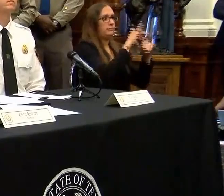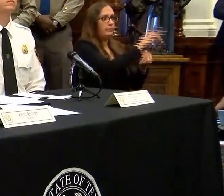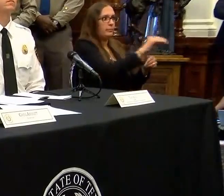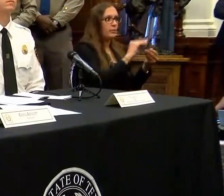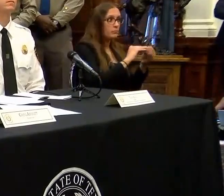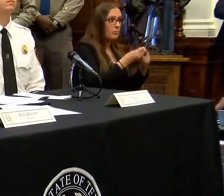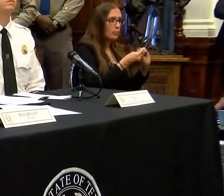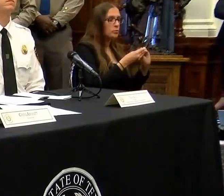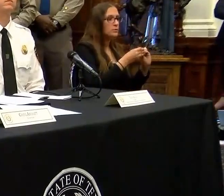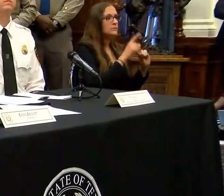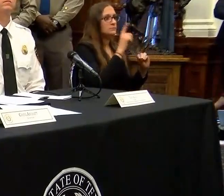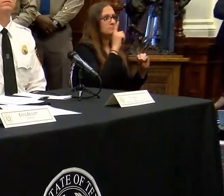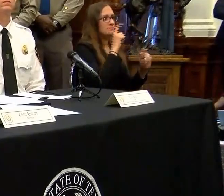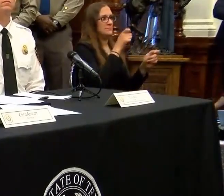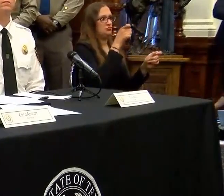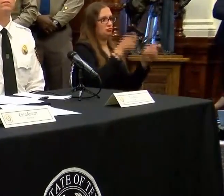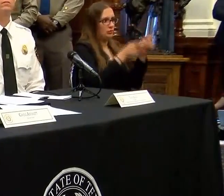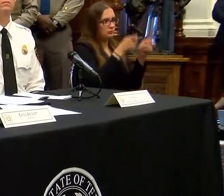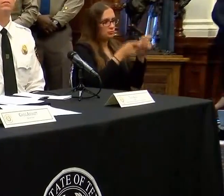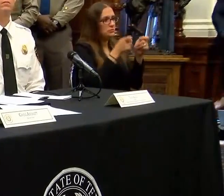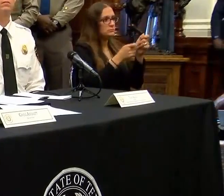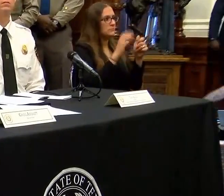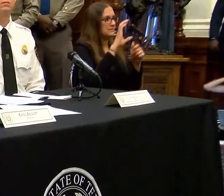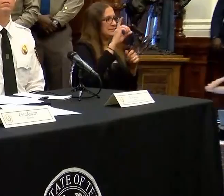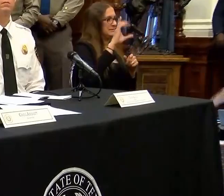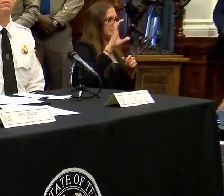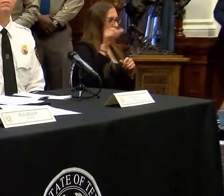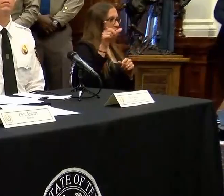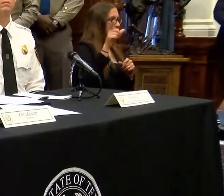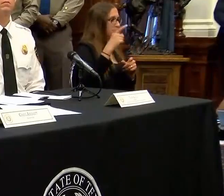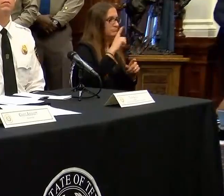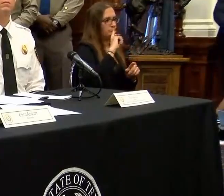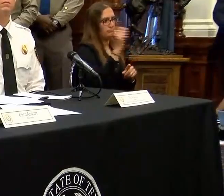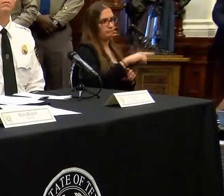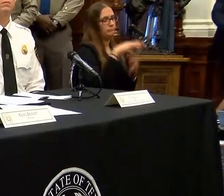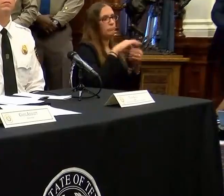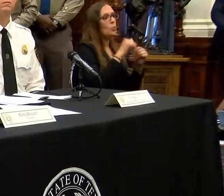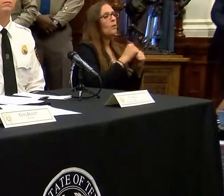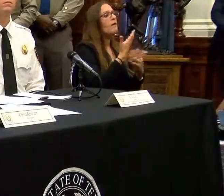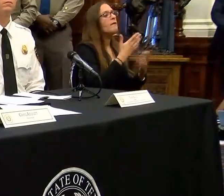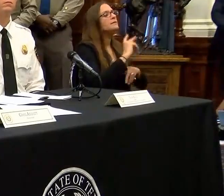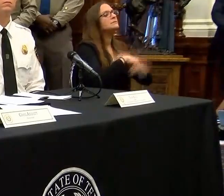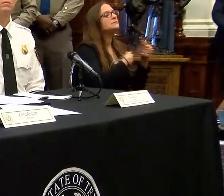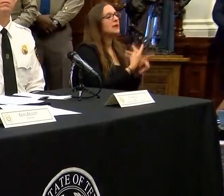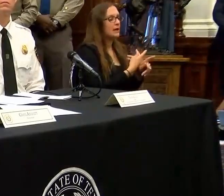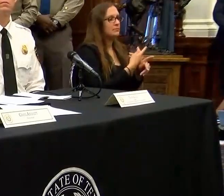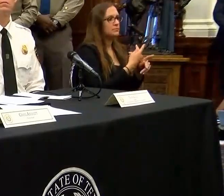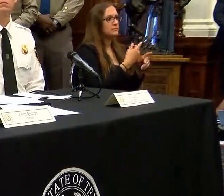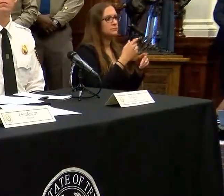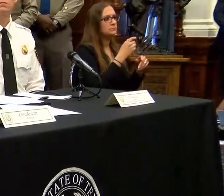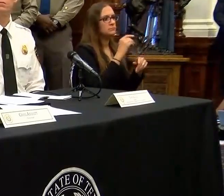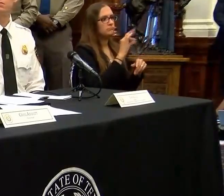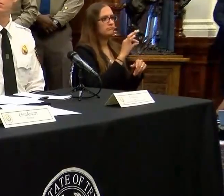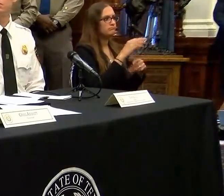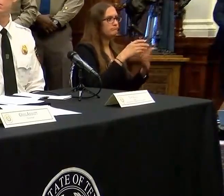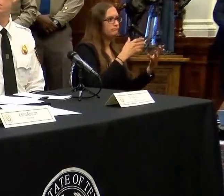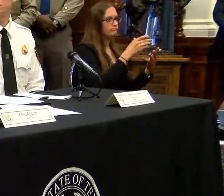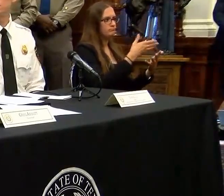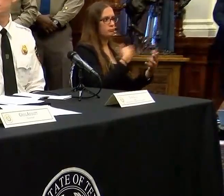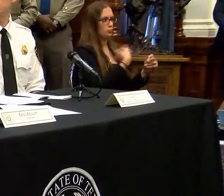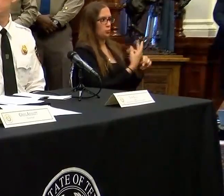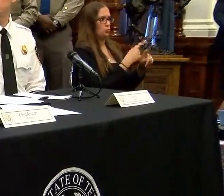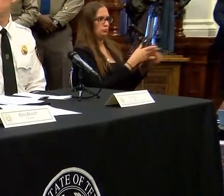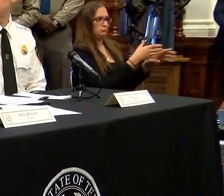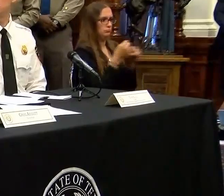capacity is the changes, again, that the CDC has made in terms of the types of specimens that we get from the patient and have